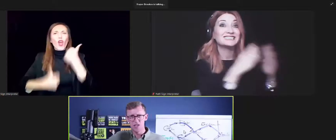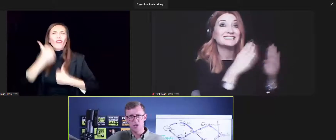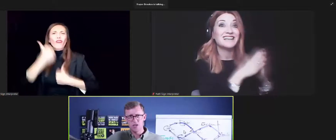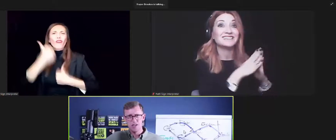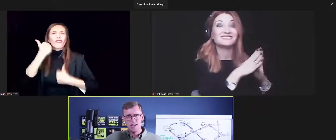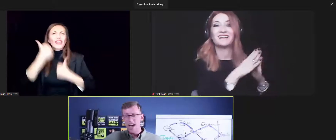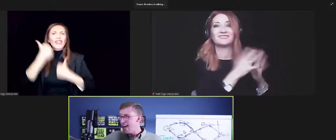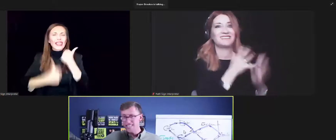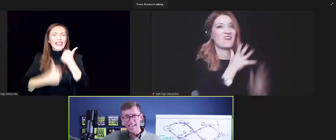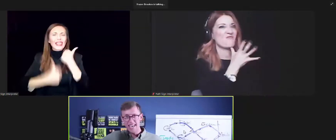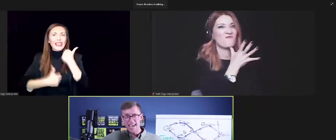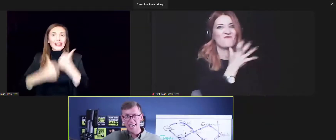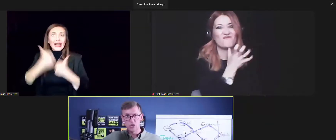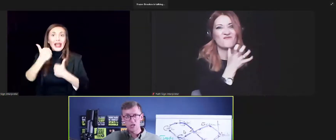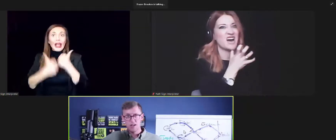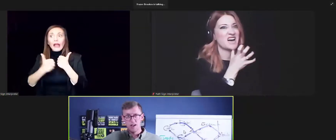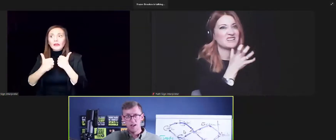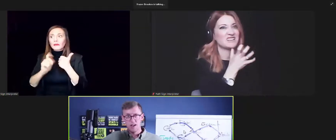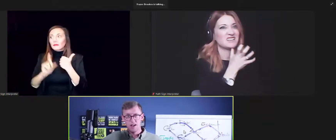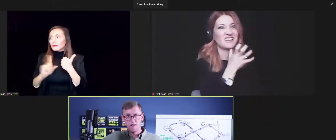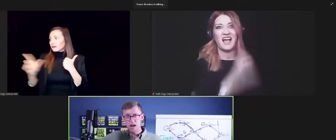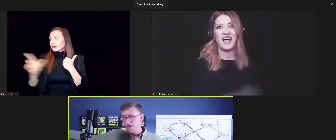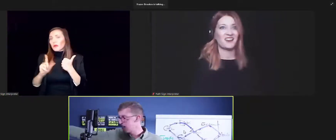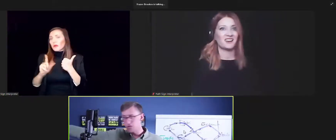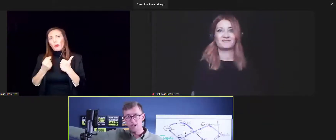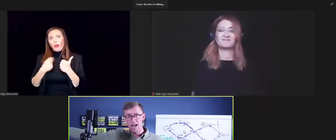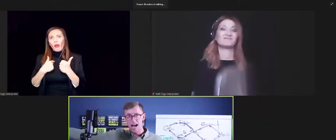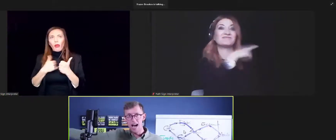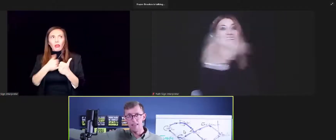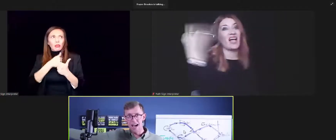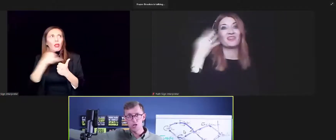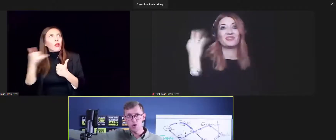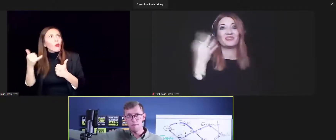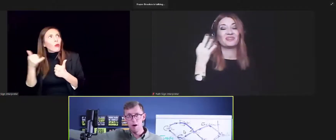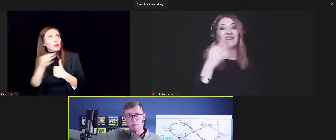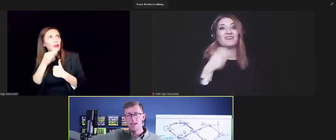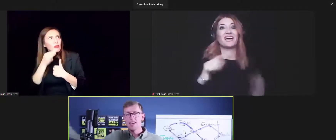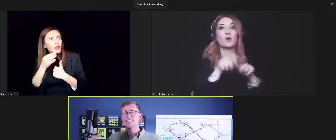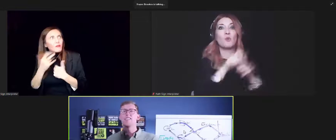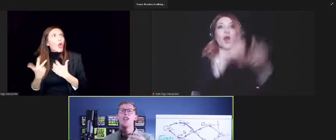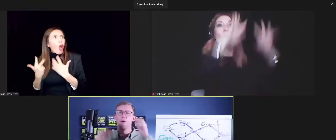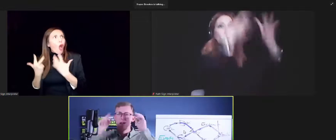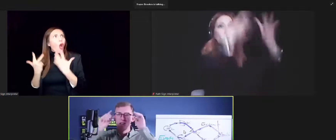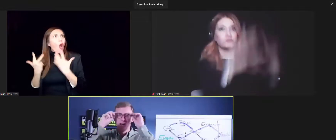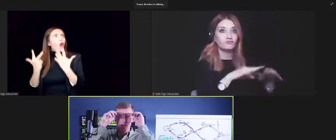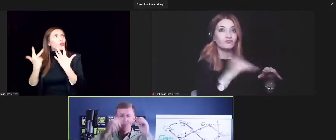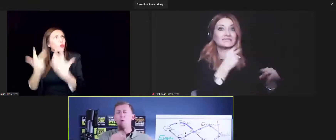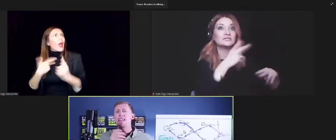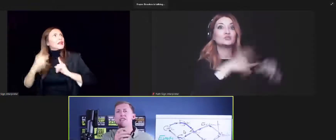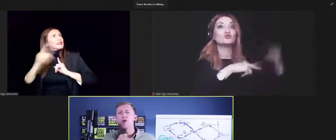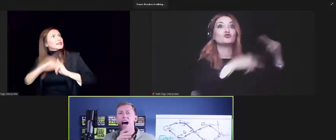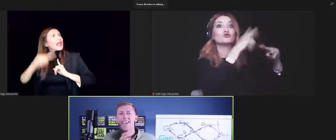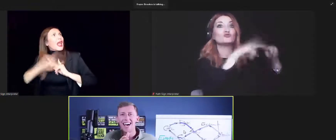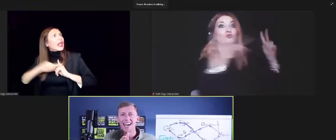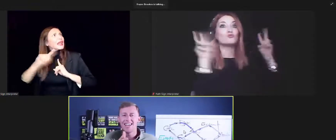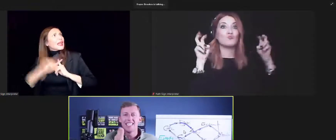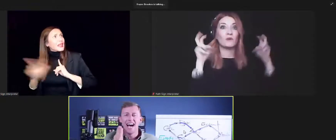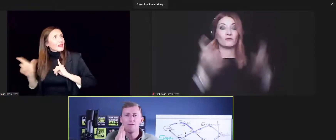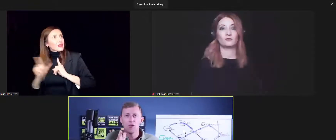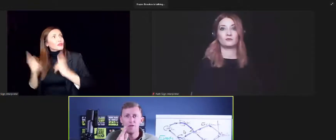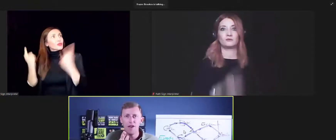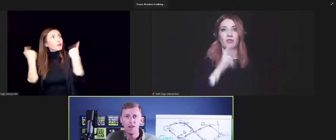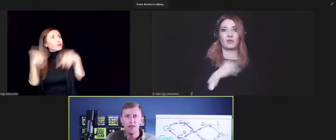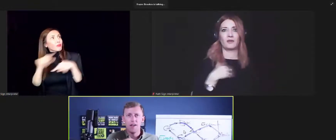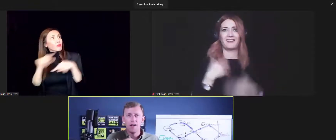years of sacrifice. And that's the dream home. He said, no. You don't need good eyesight to have